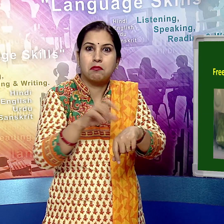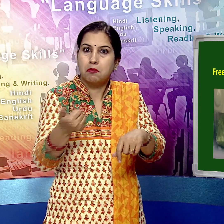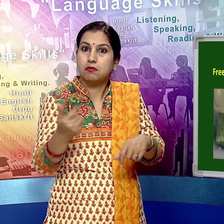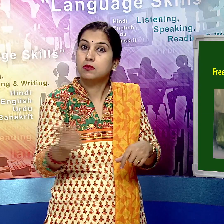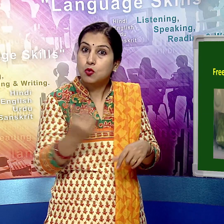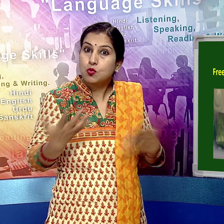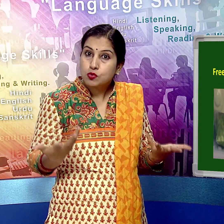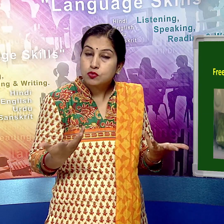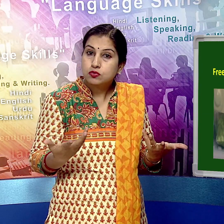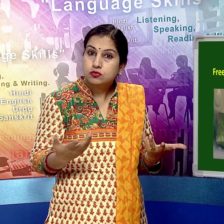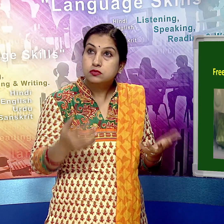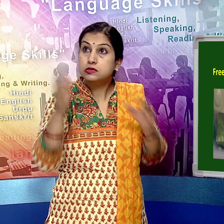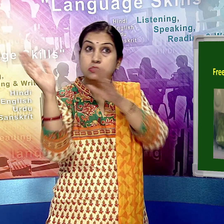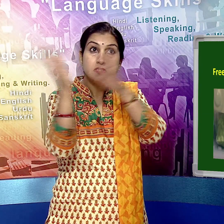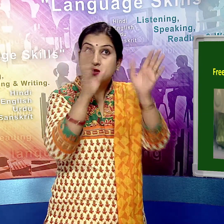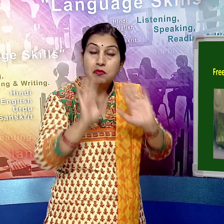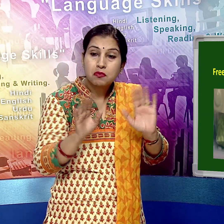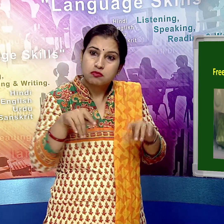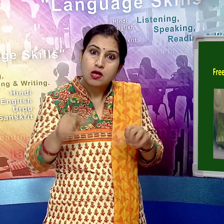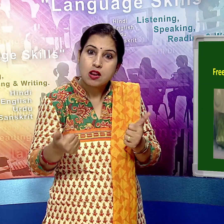when they are not in season.